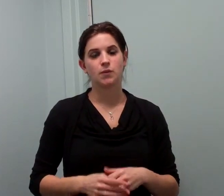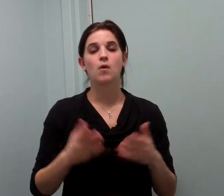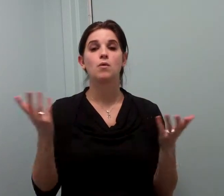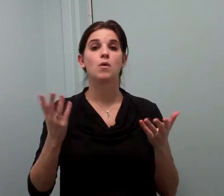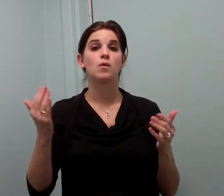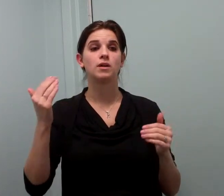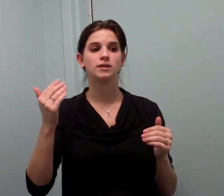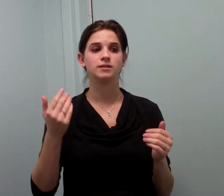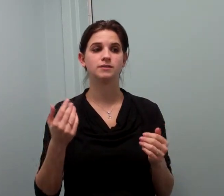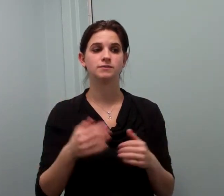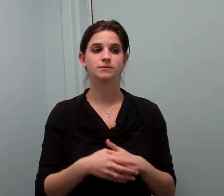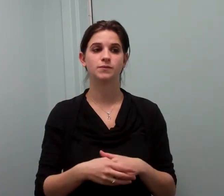why.